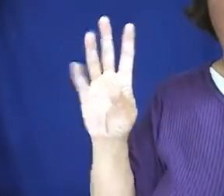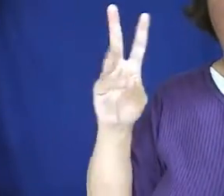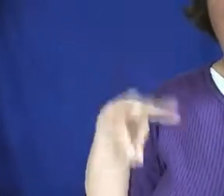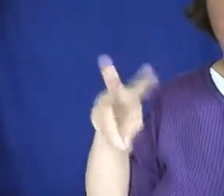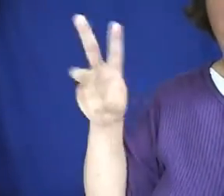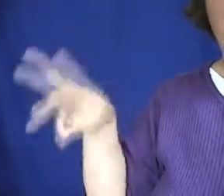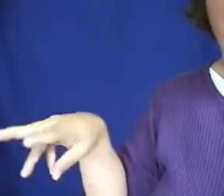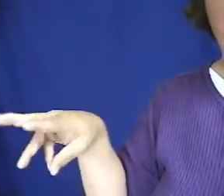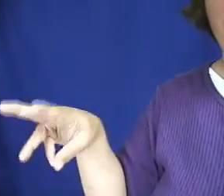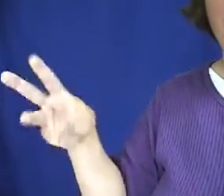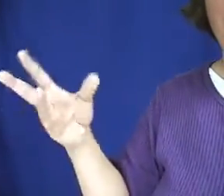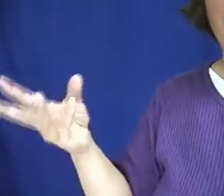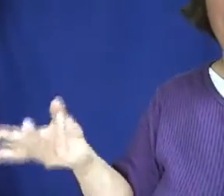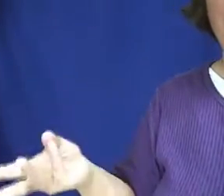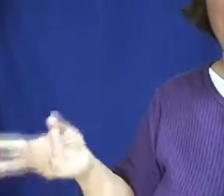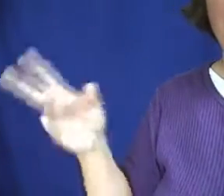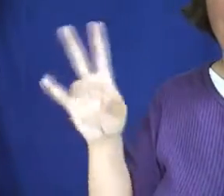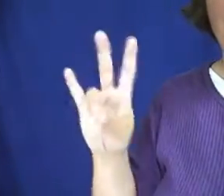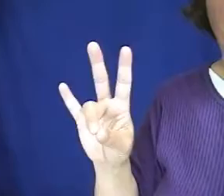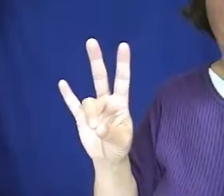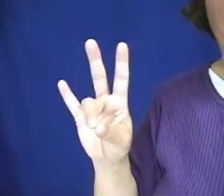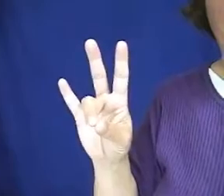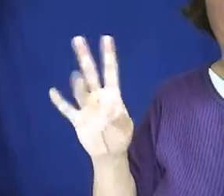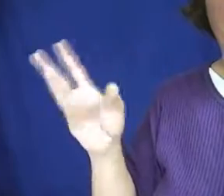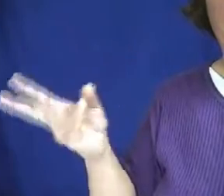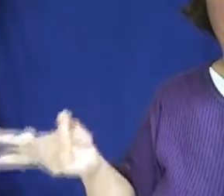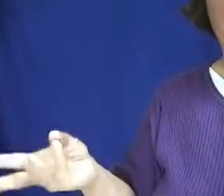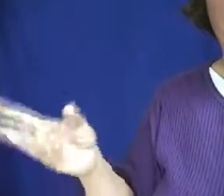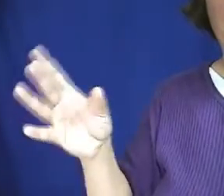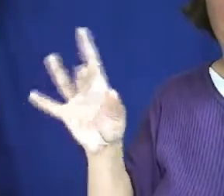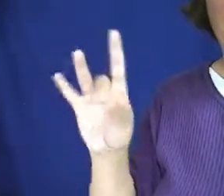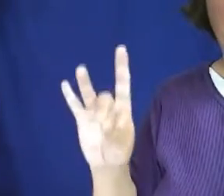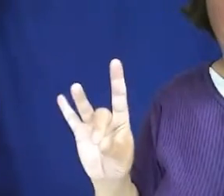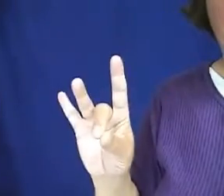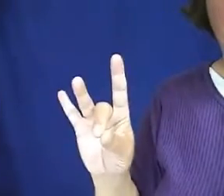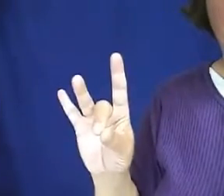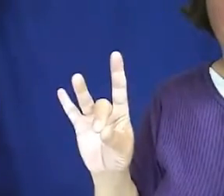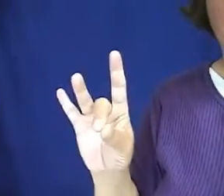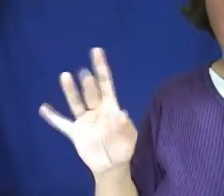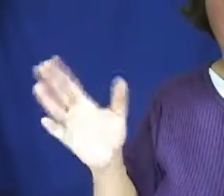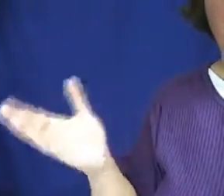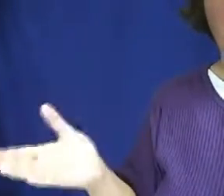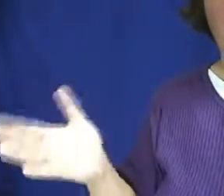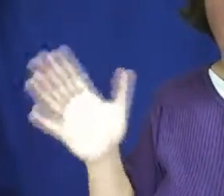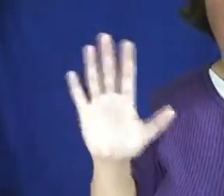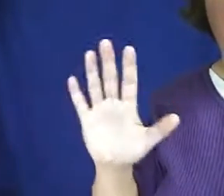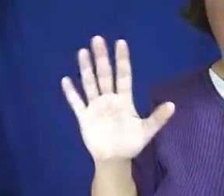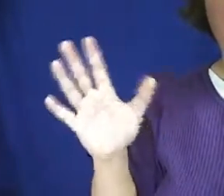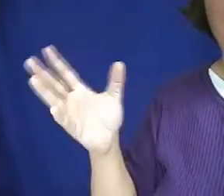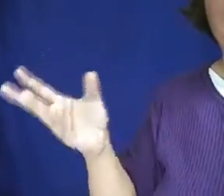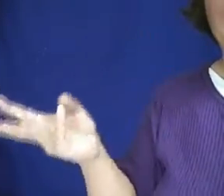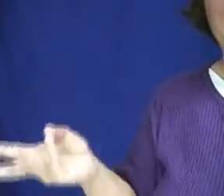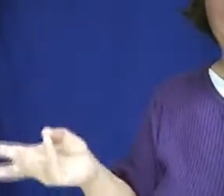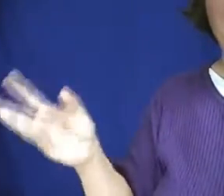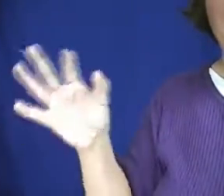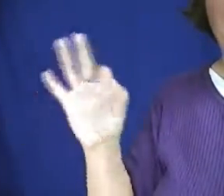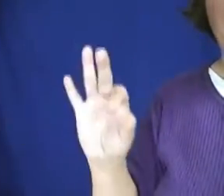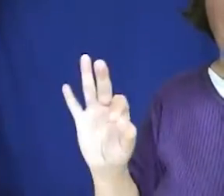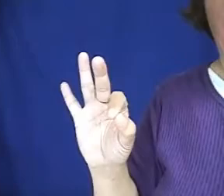So 66, 67, 68, low to high,